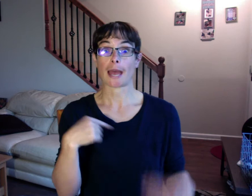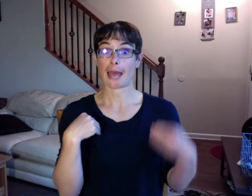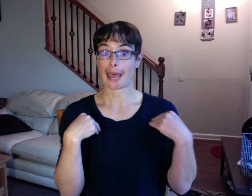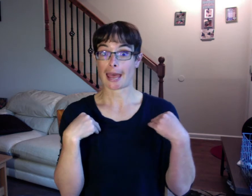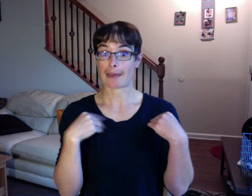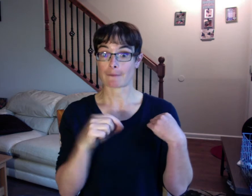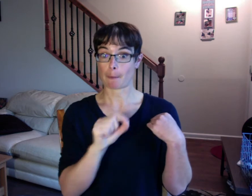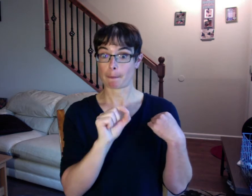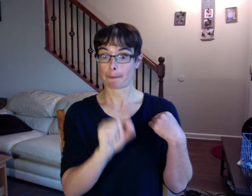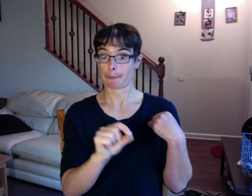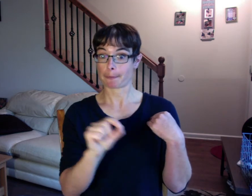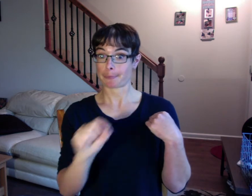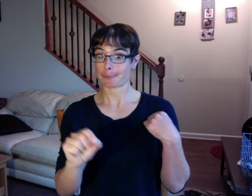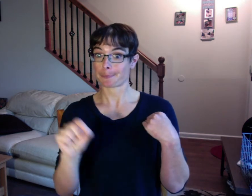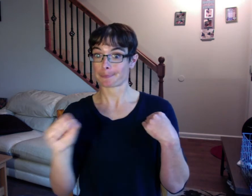get?